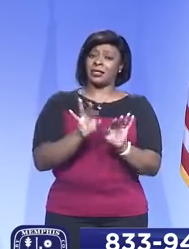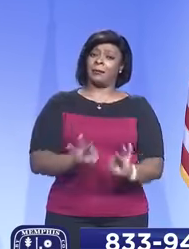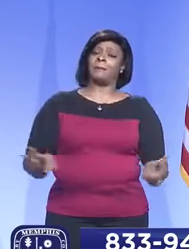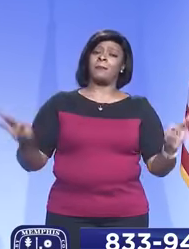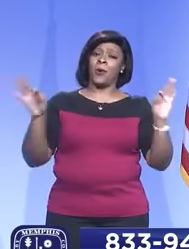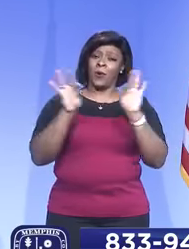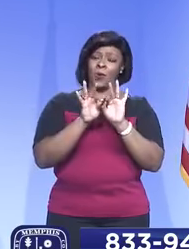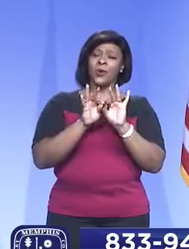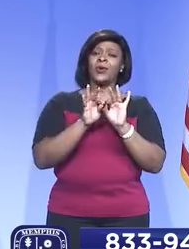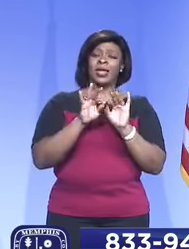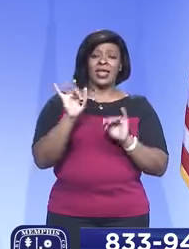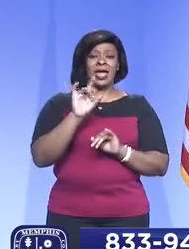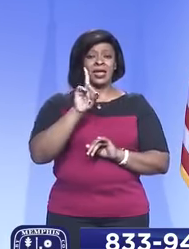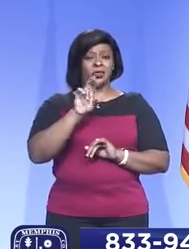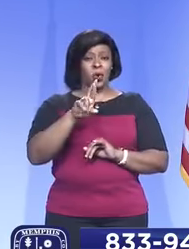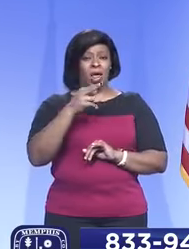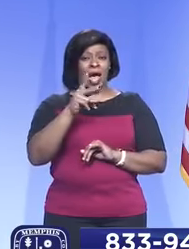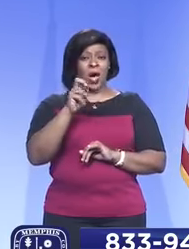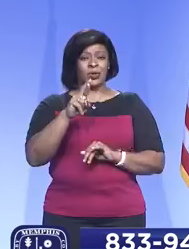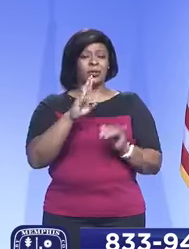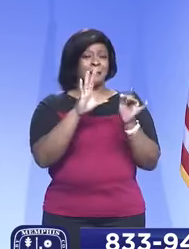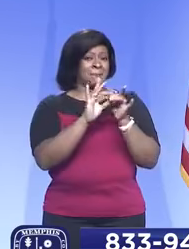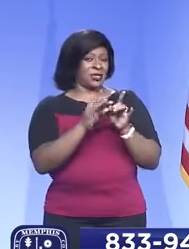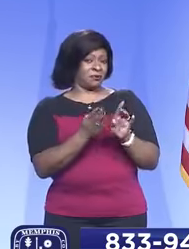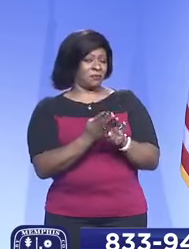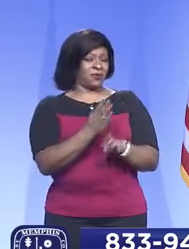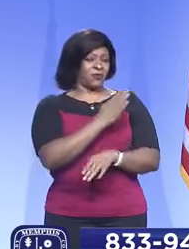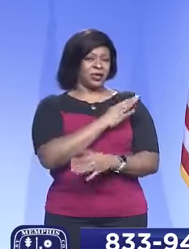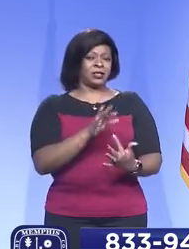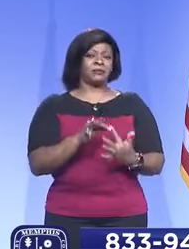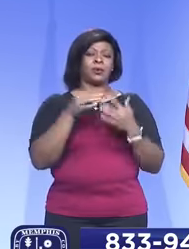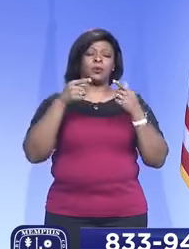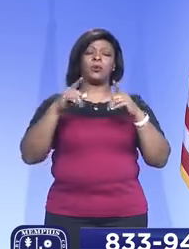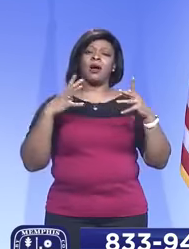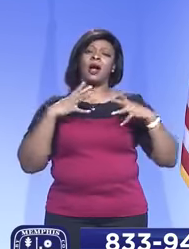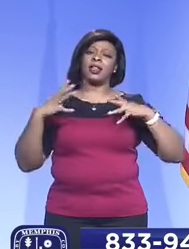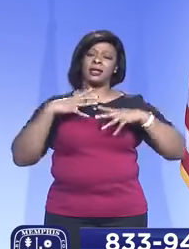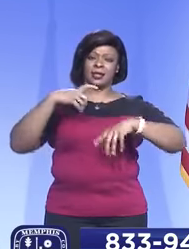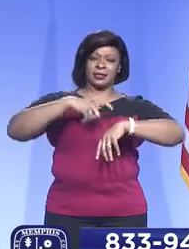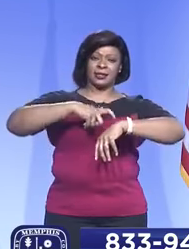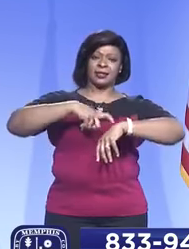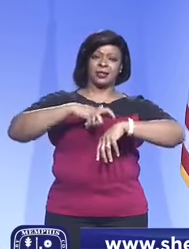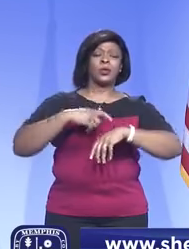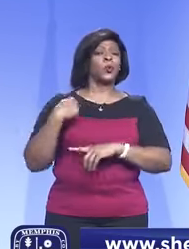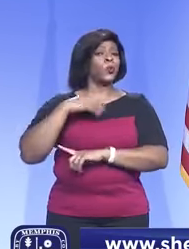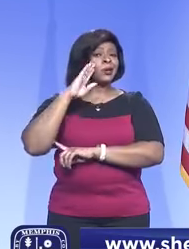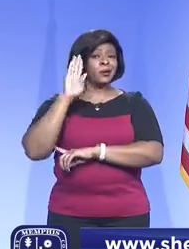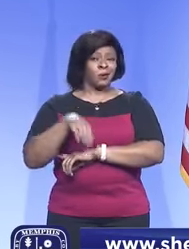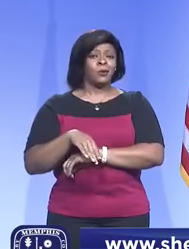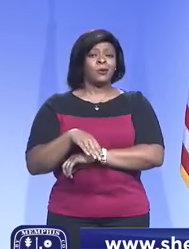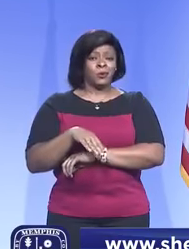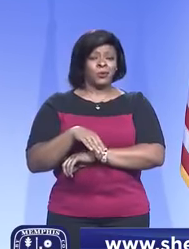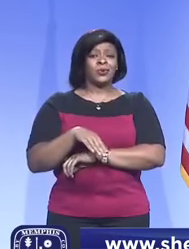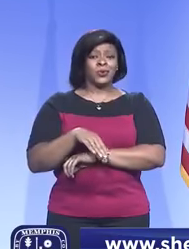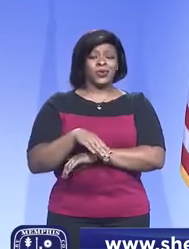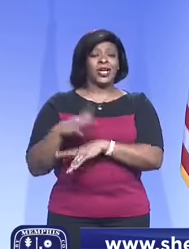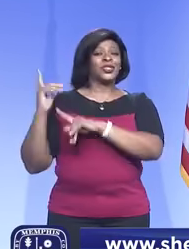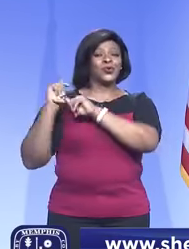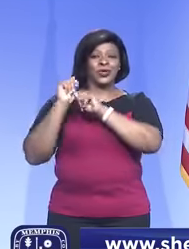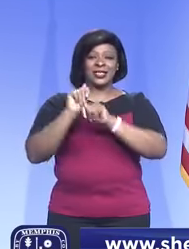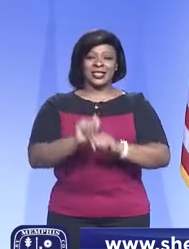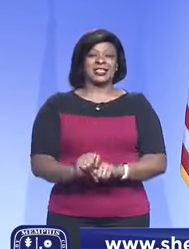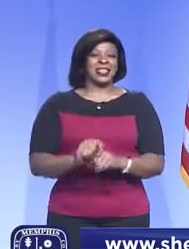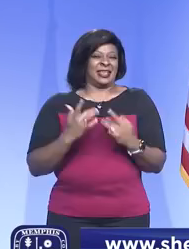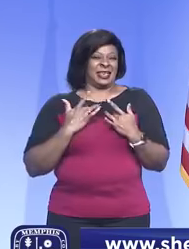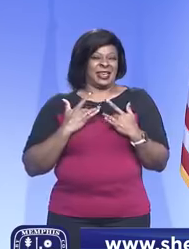Dr. Haushalter has alluded to, especially in the holiday seasons. We know the tradition, we